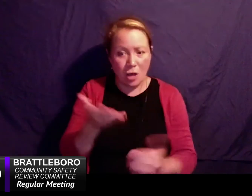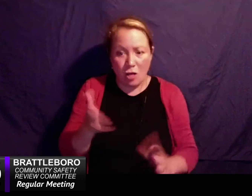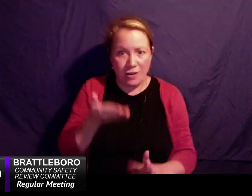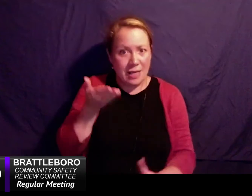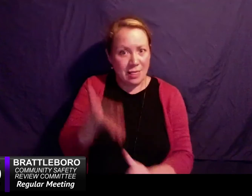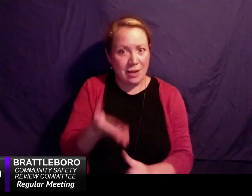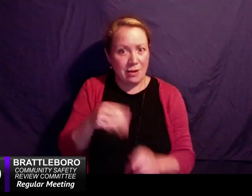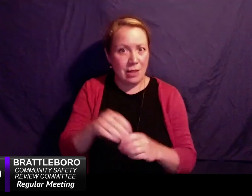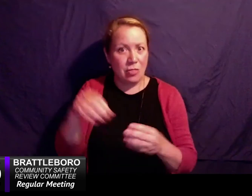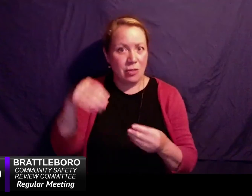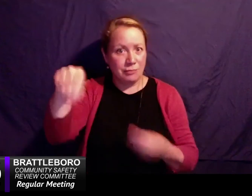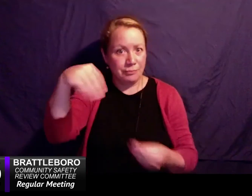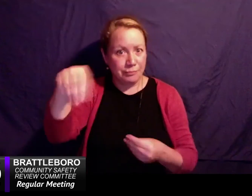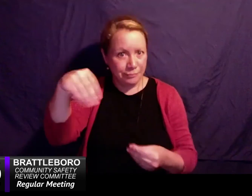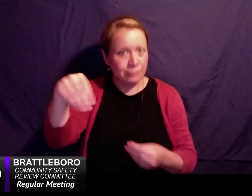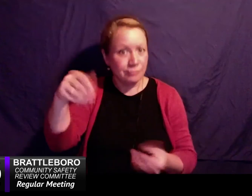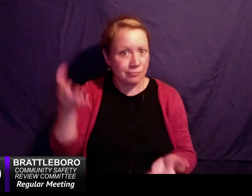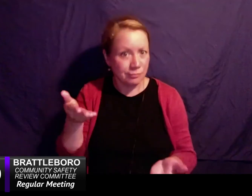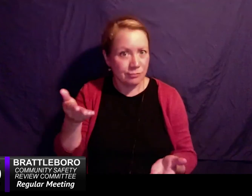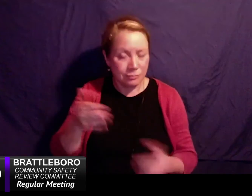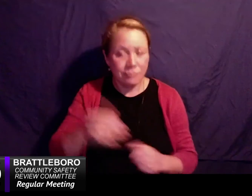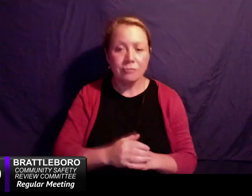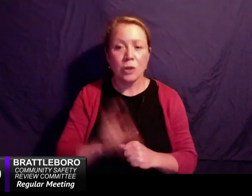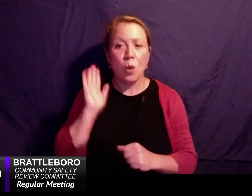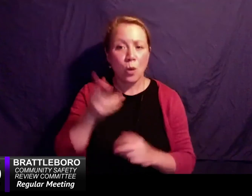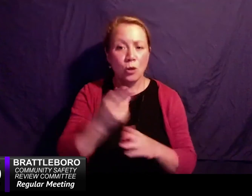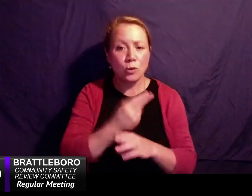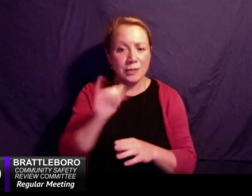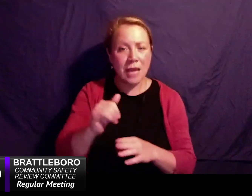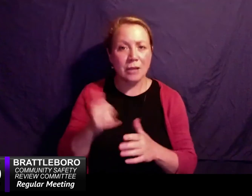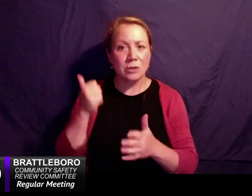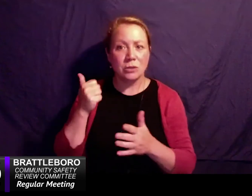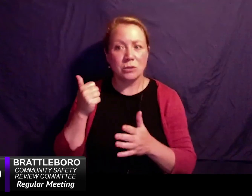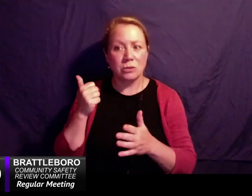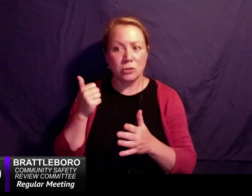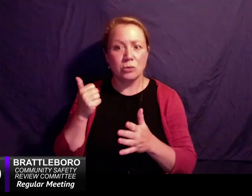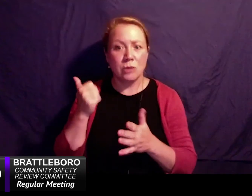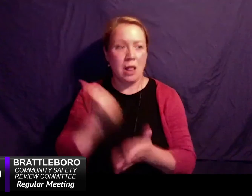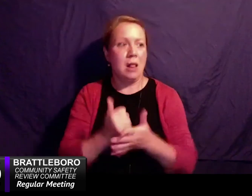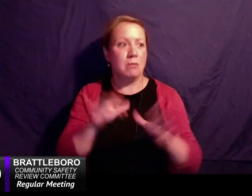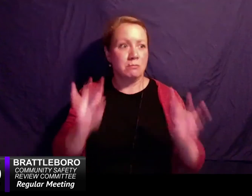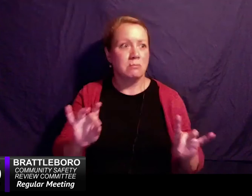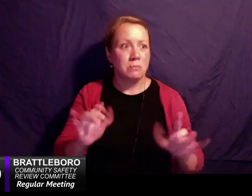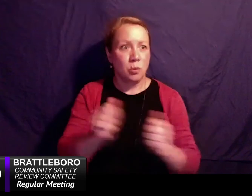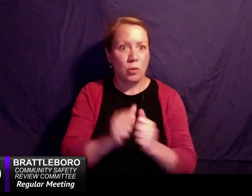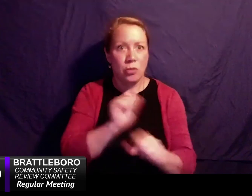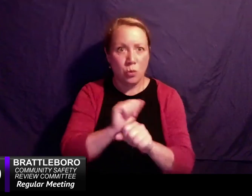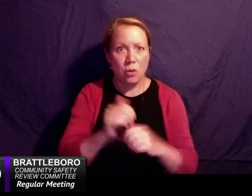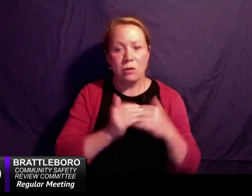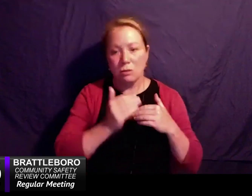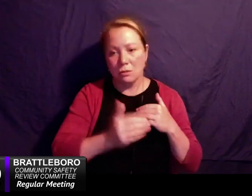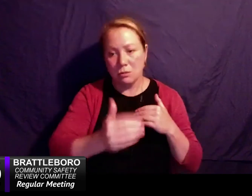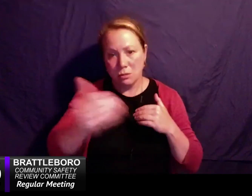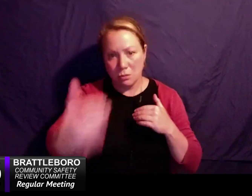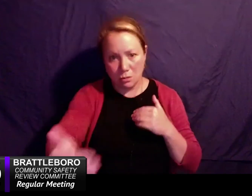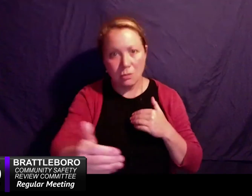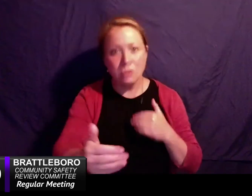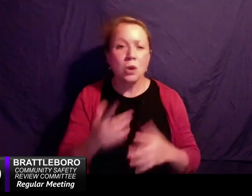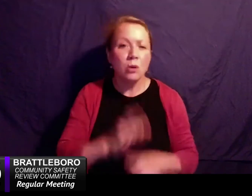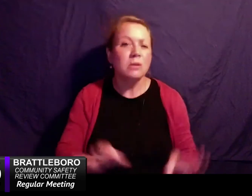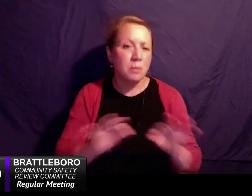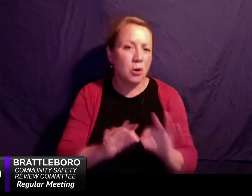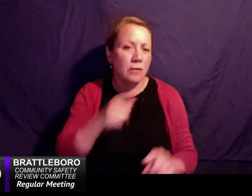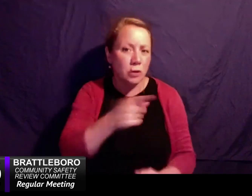that resource for us. And we're going to use that to ground over and over again in the work. And that's why it will be helpful for you all